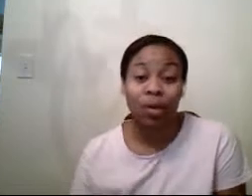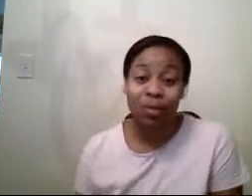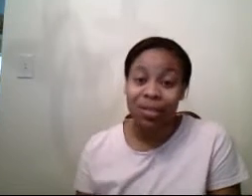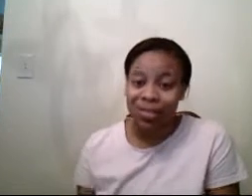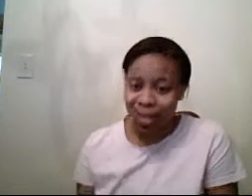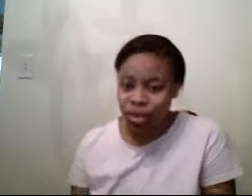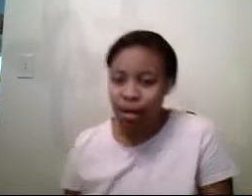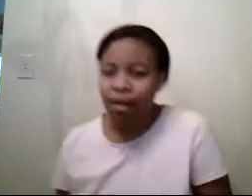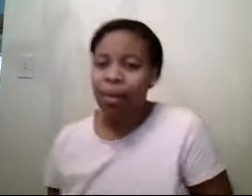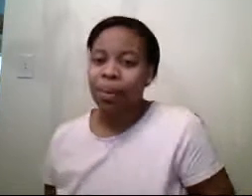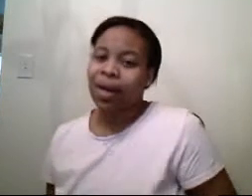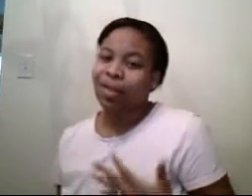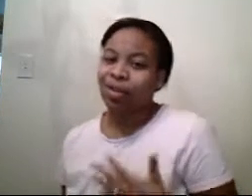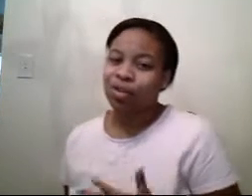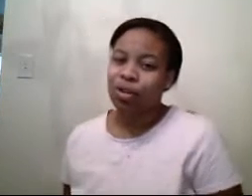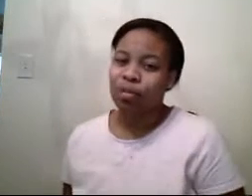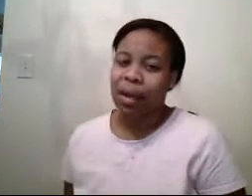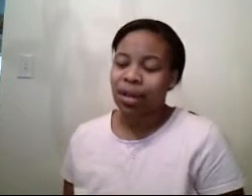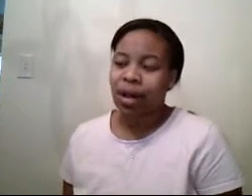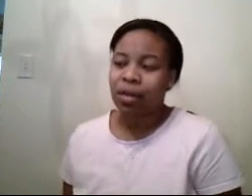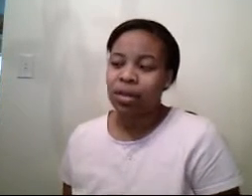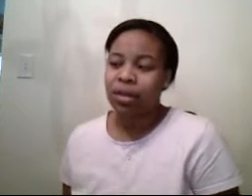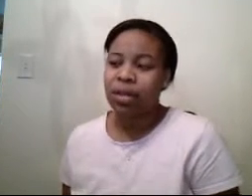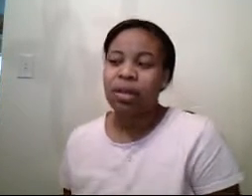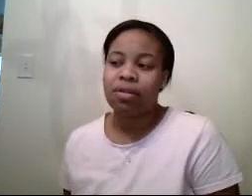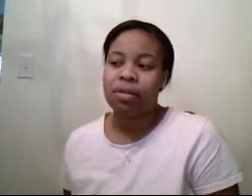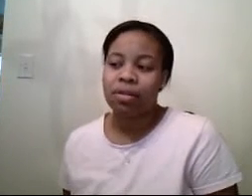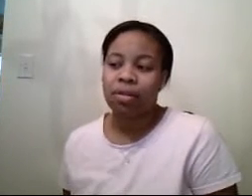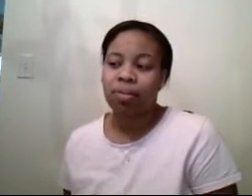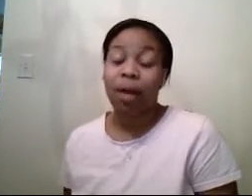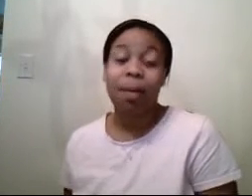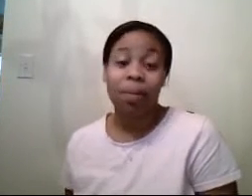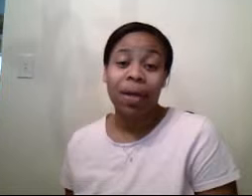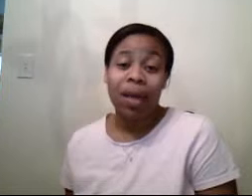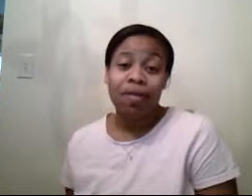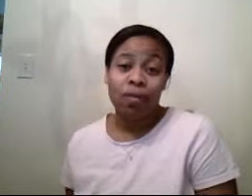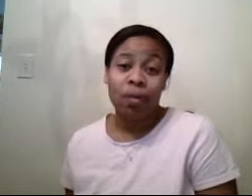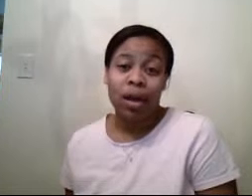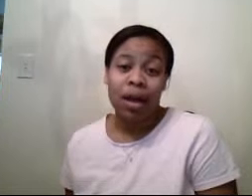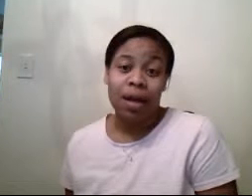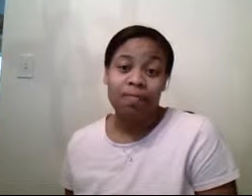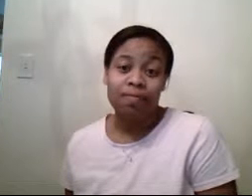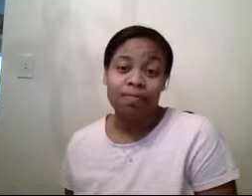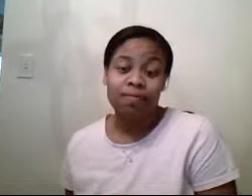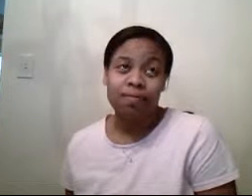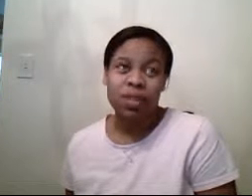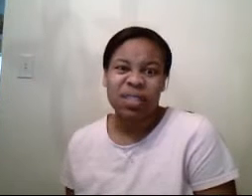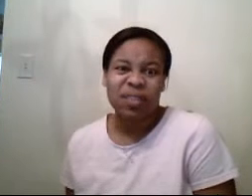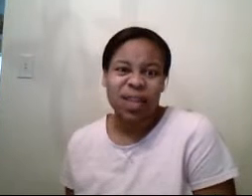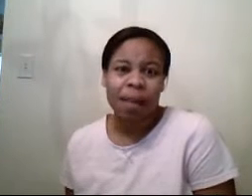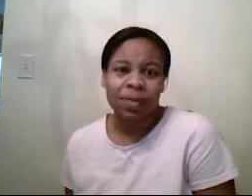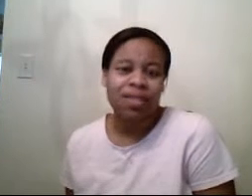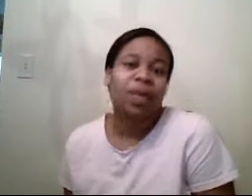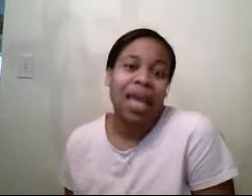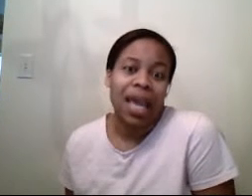a presentation. But I think that just goes back to our need to prep for specific topics if we